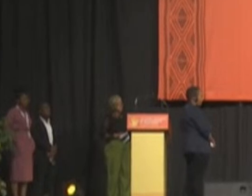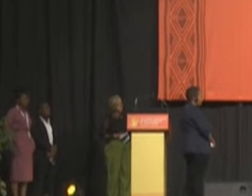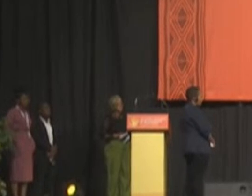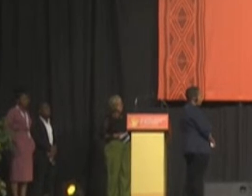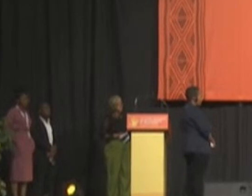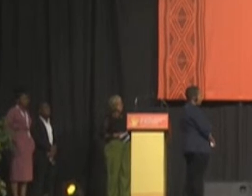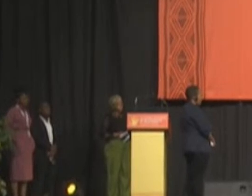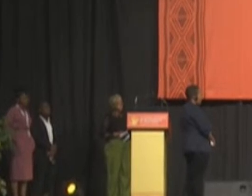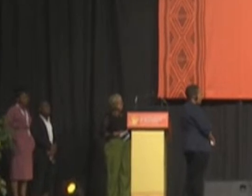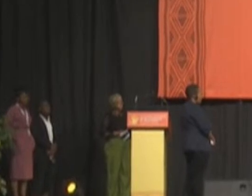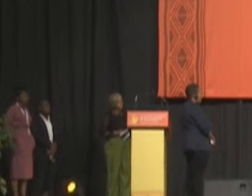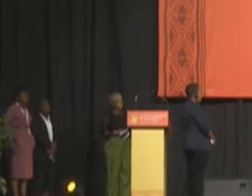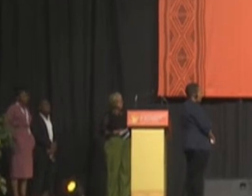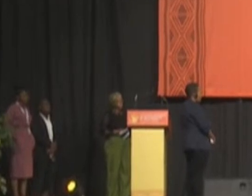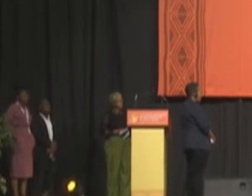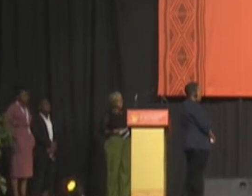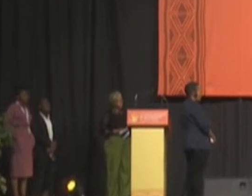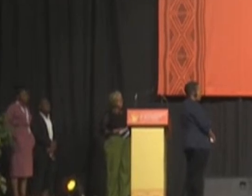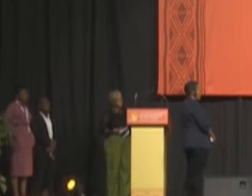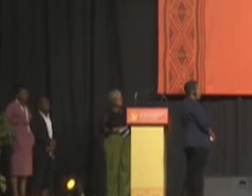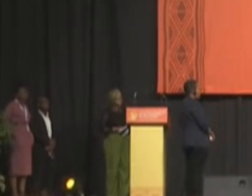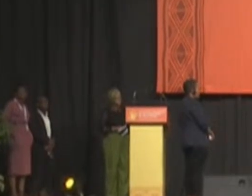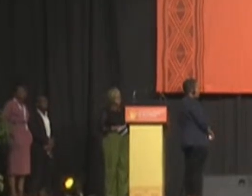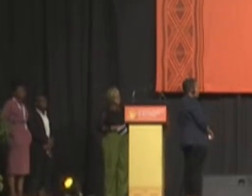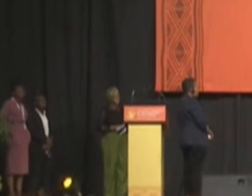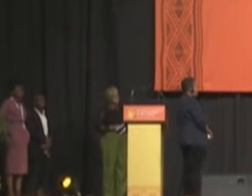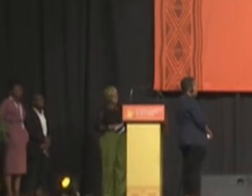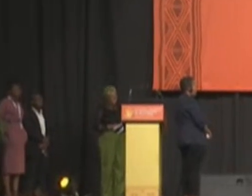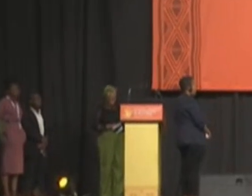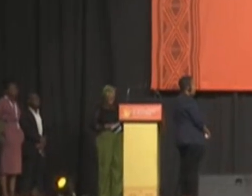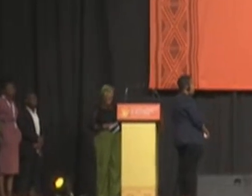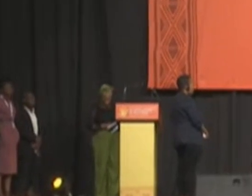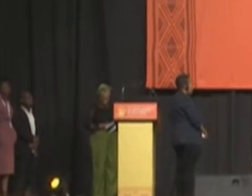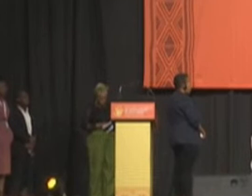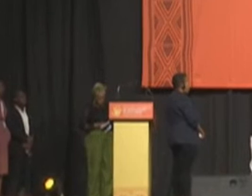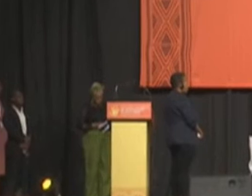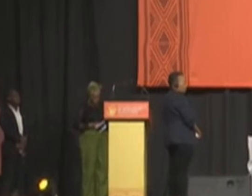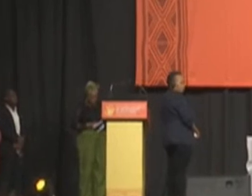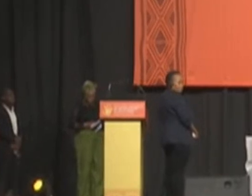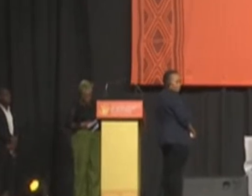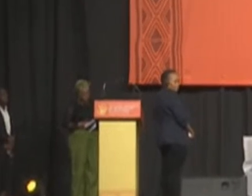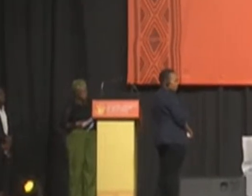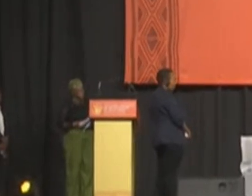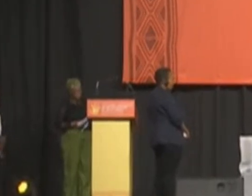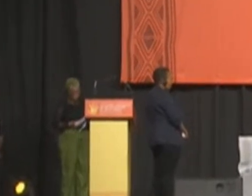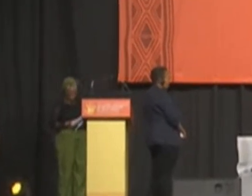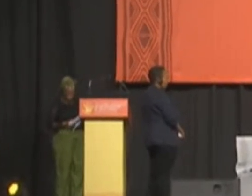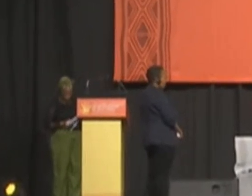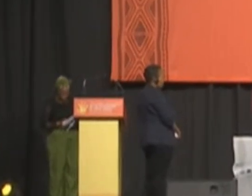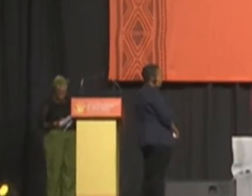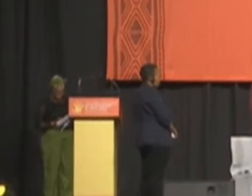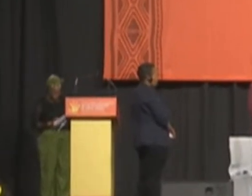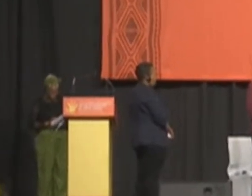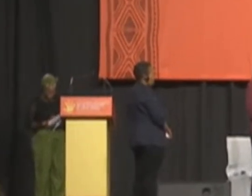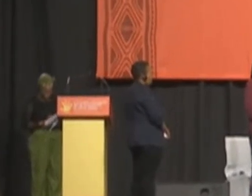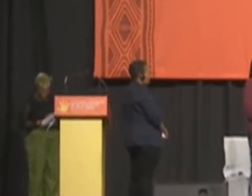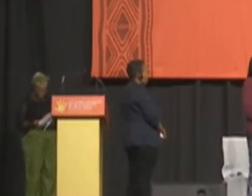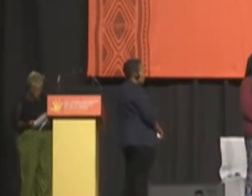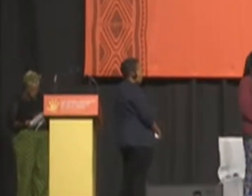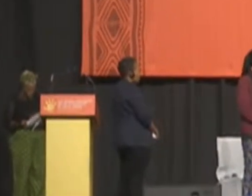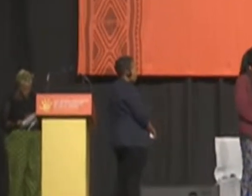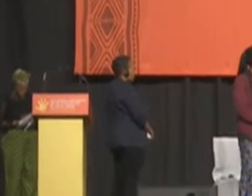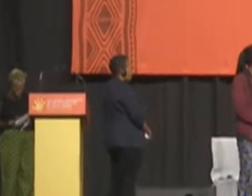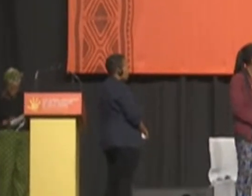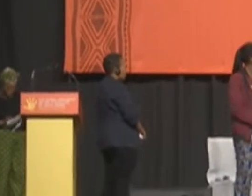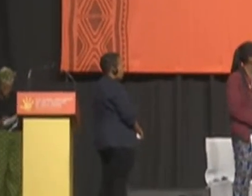Social protection, assistance, and the provision of safe spaces for children during emergencies. Governments should make the needed